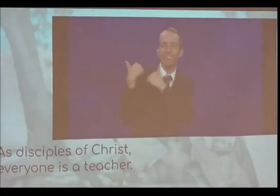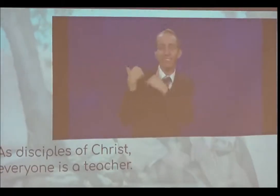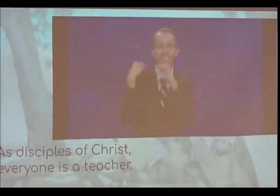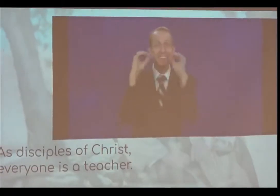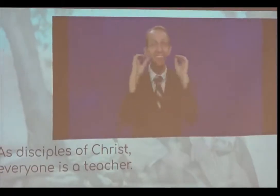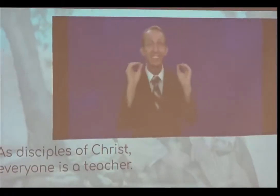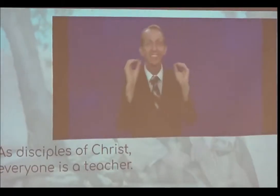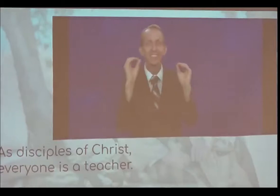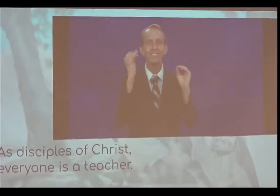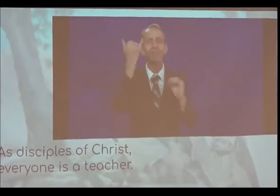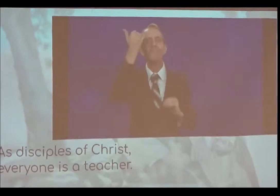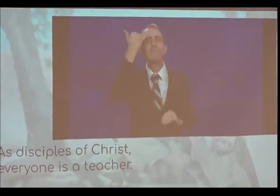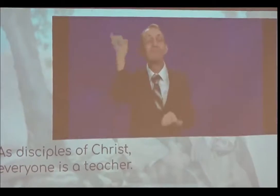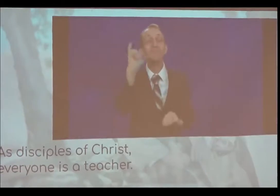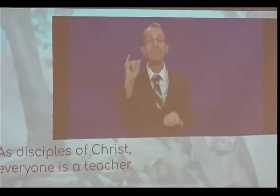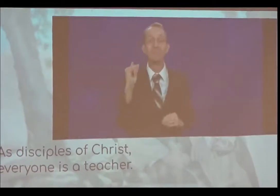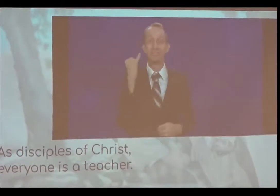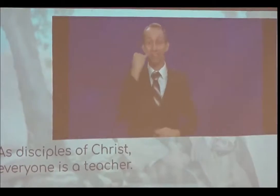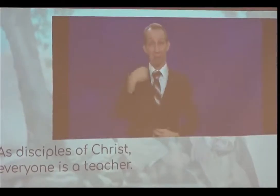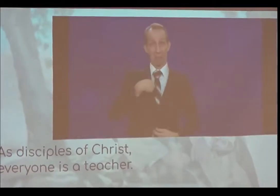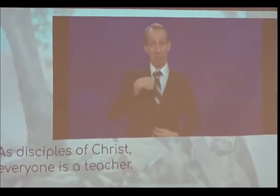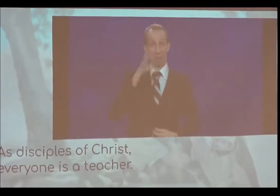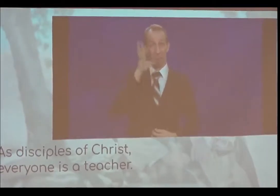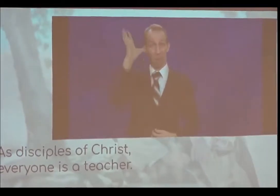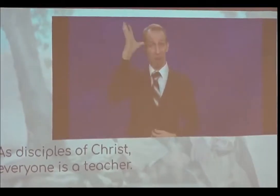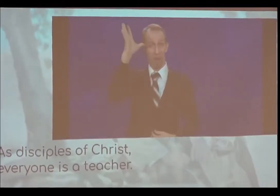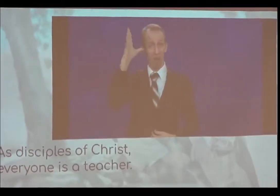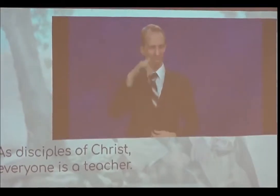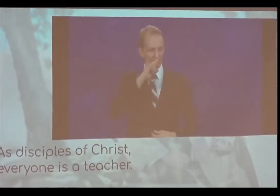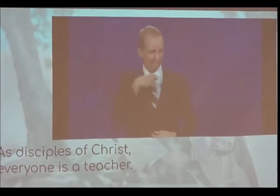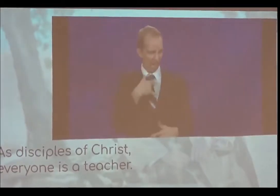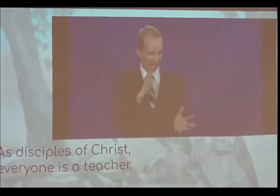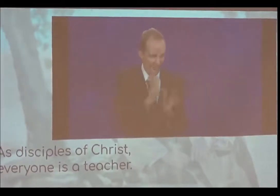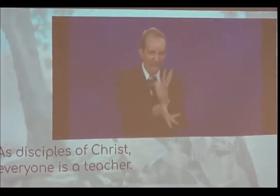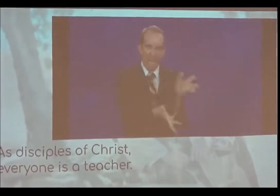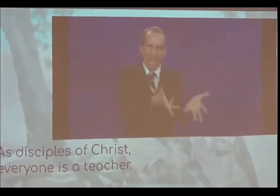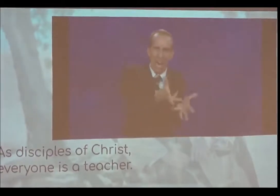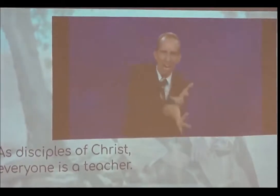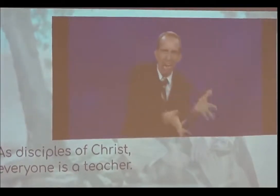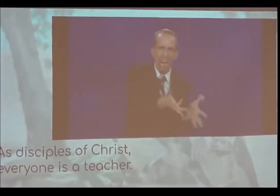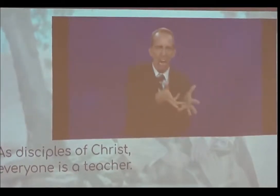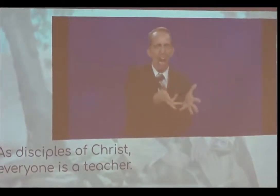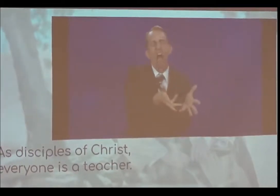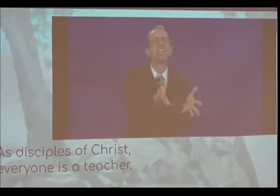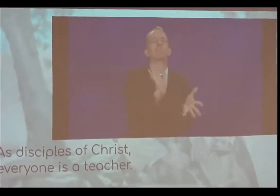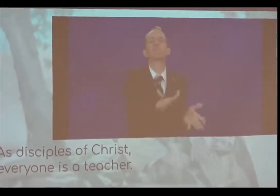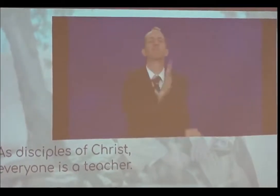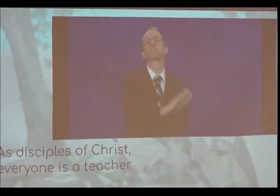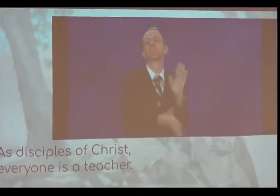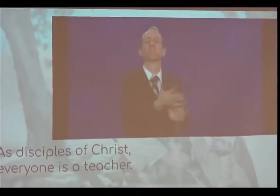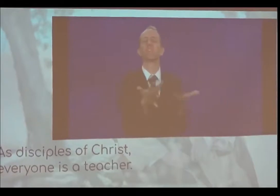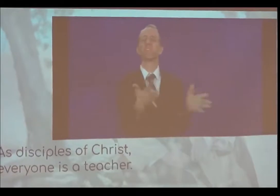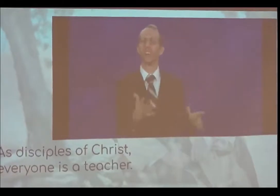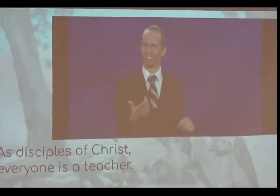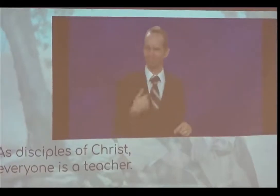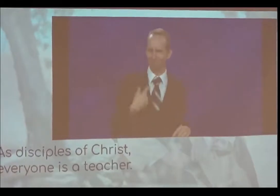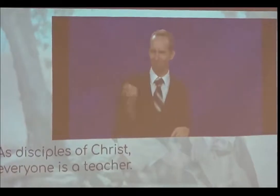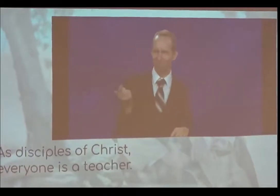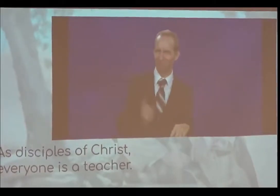matter. It's still your responsibility to teach. Imagine that with my parents, our kids, and they're discussing, talking, and they decide,